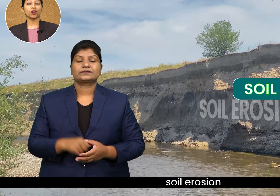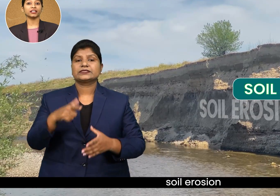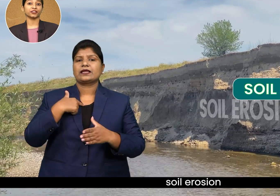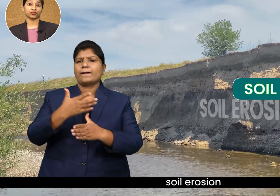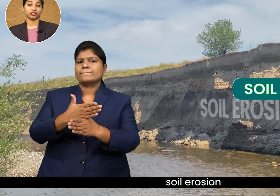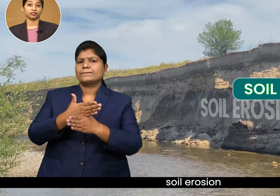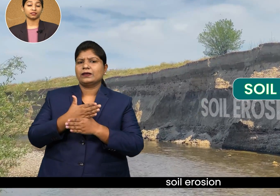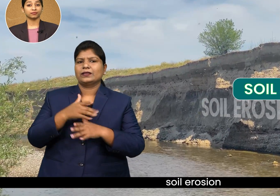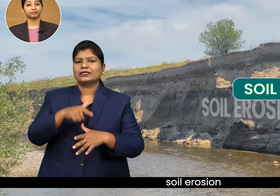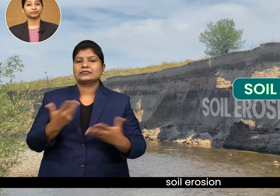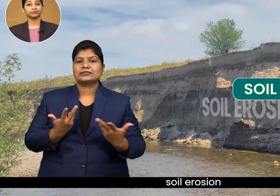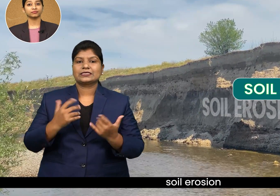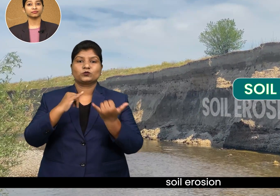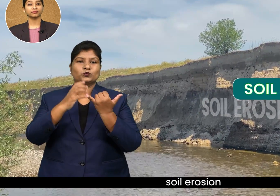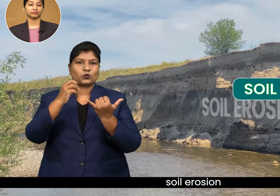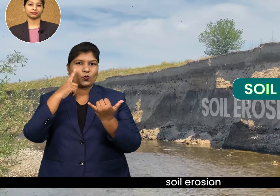preventing soil erosion,